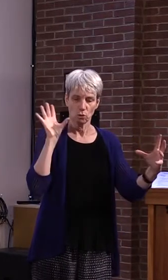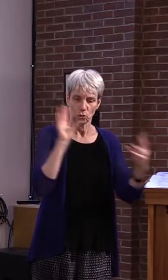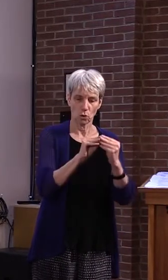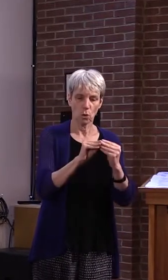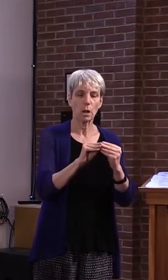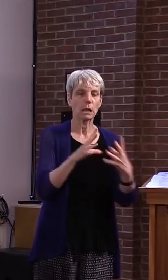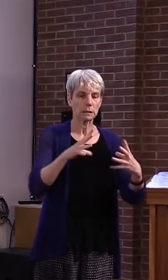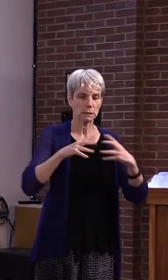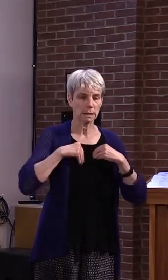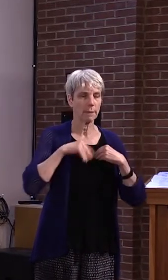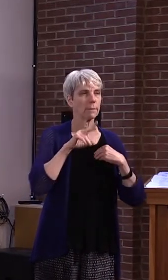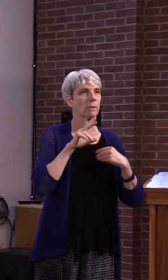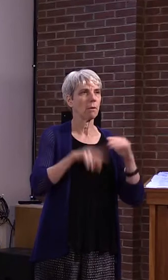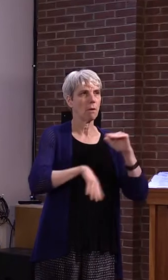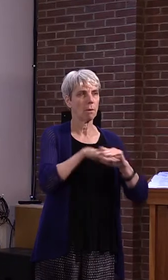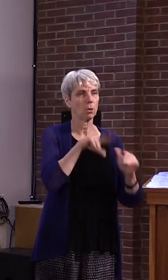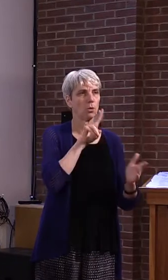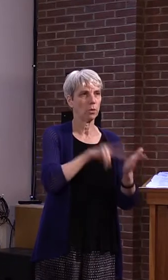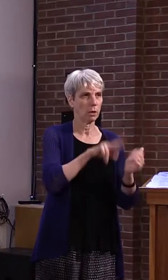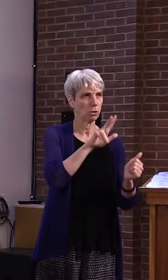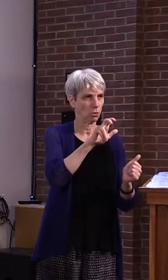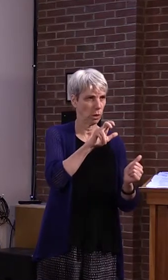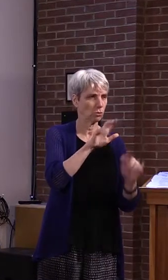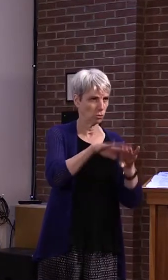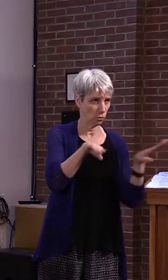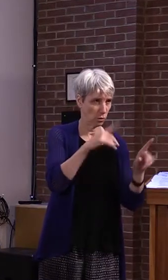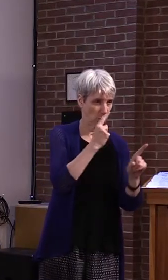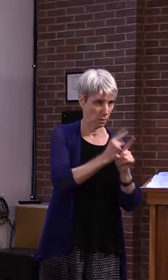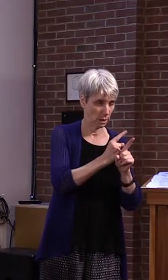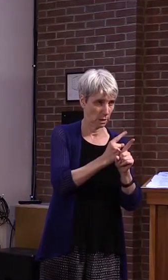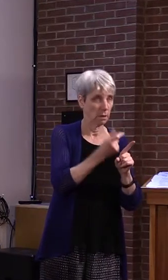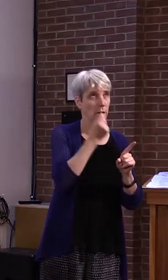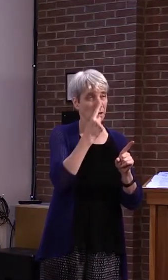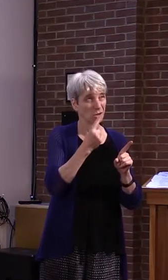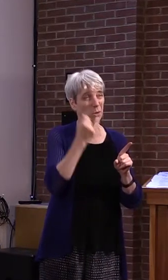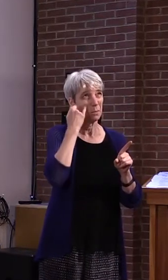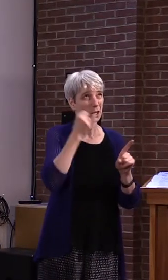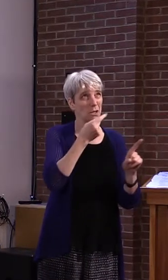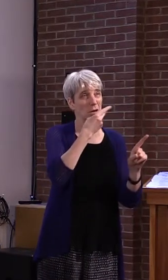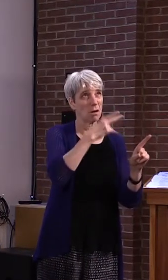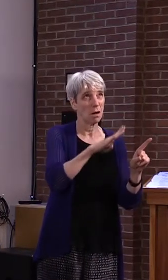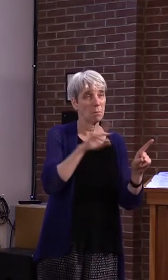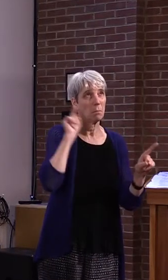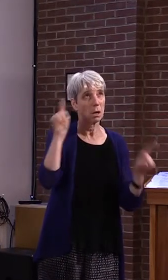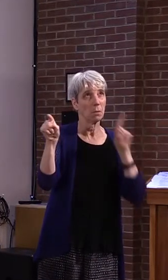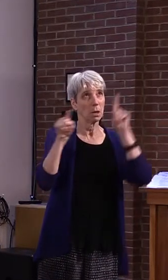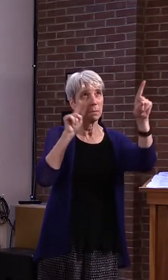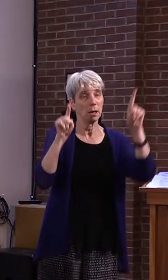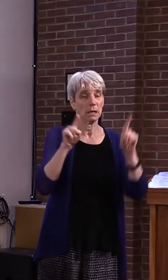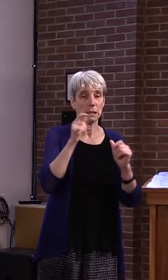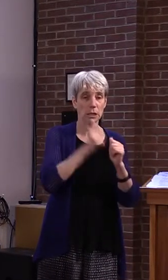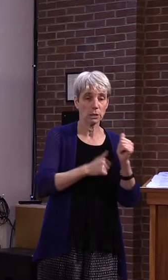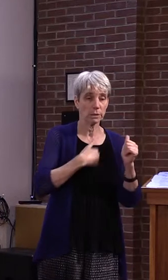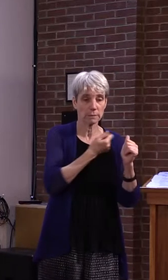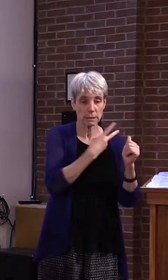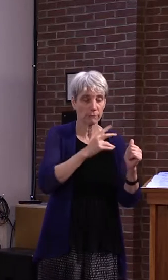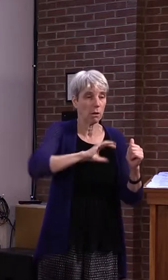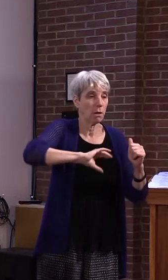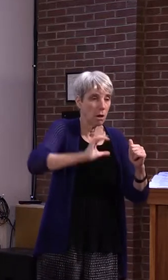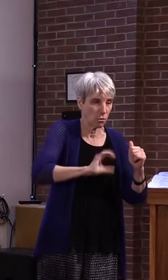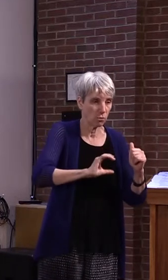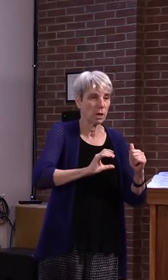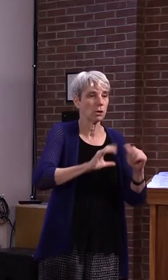mentioned. Mm-hmm. With hundreds of kids in each of these hubs at any given point, can you describe what the